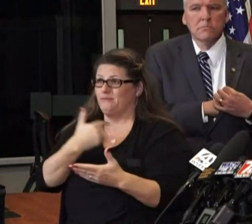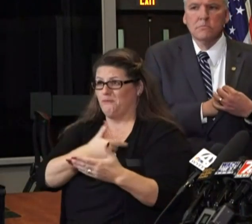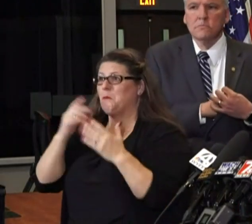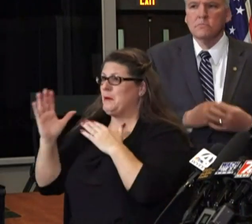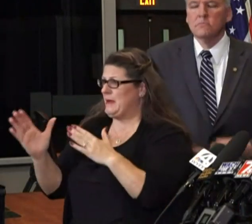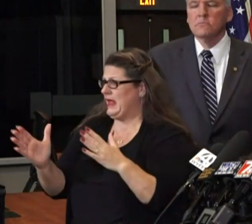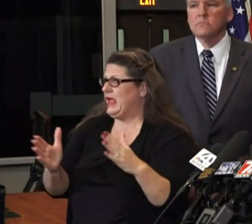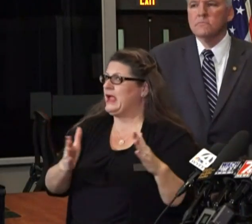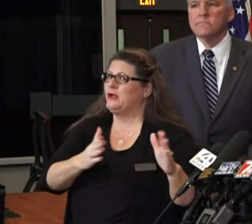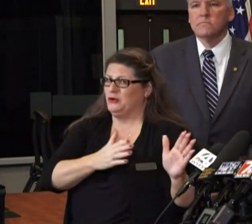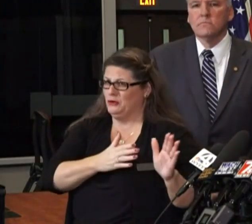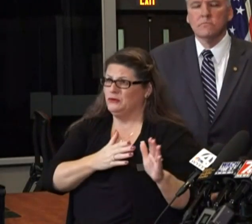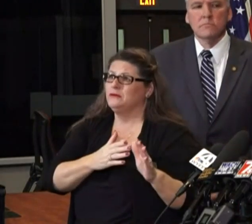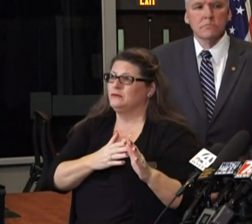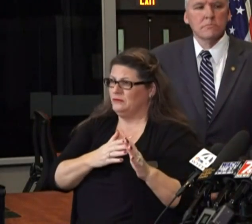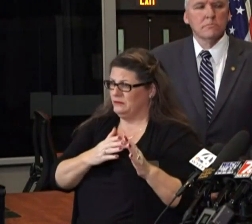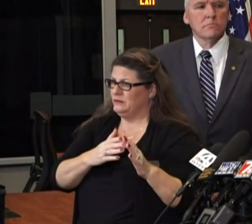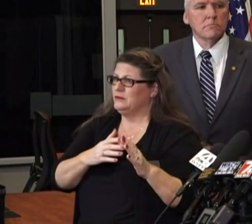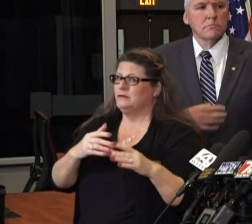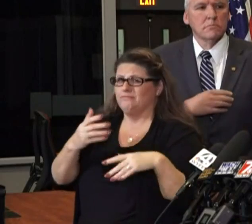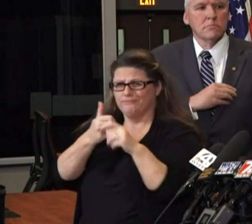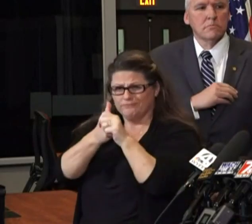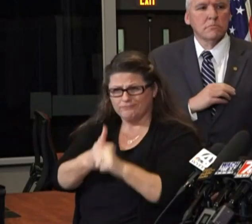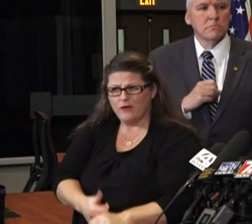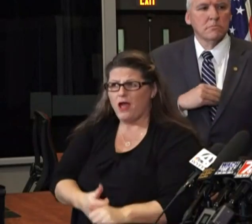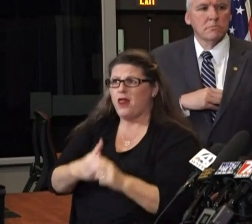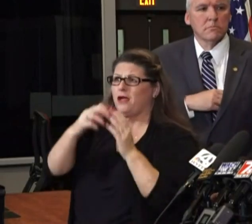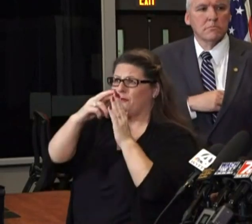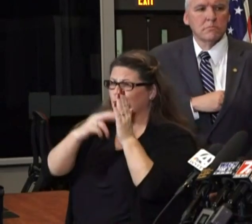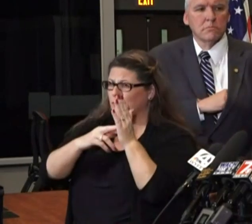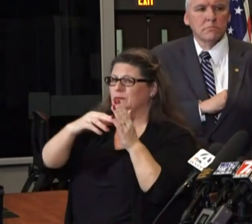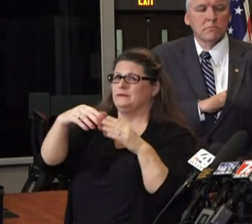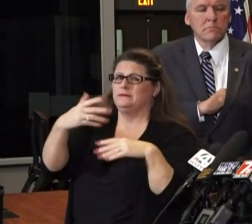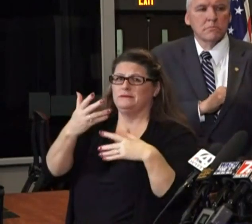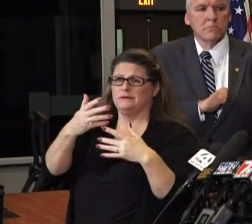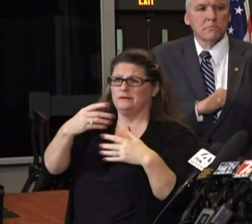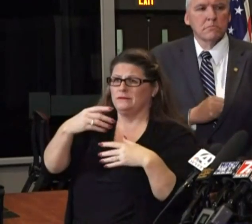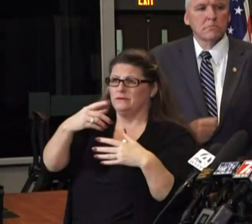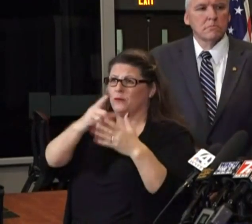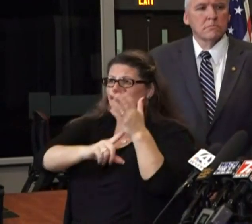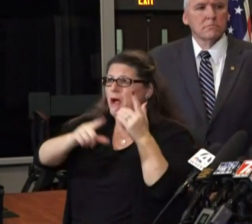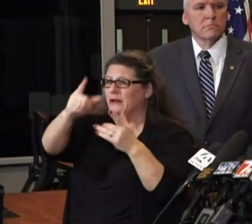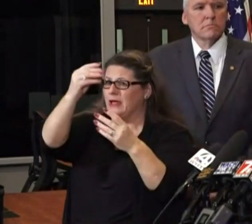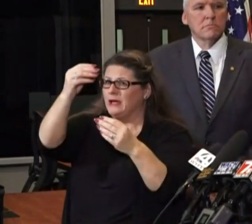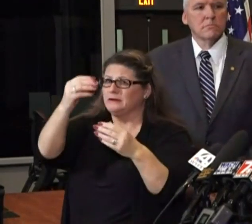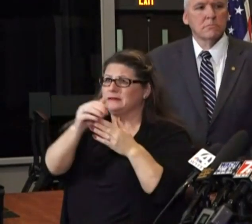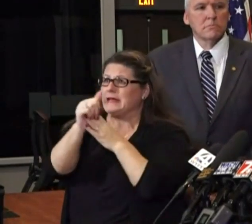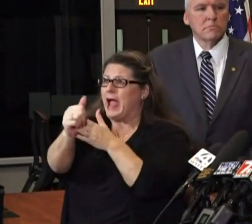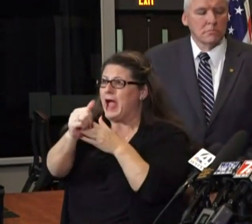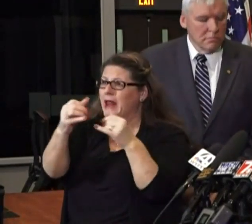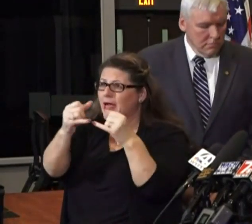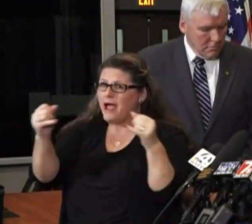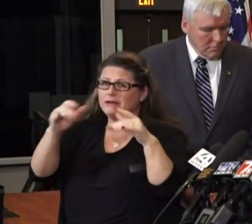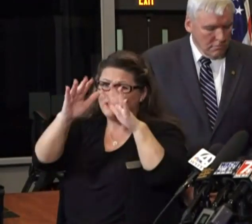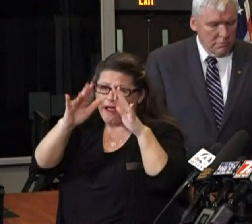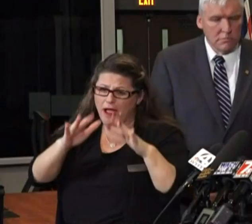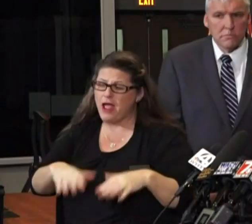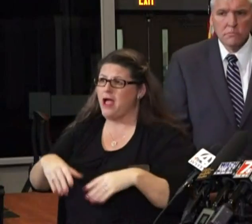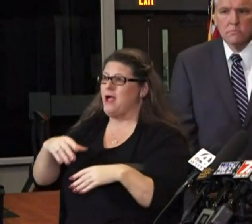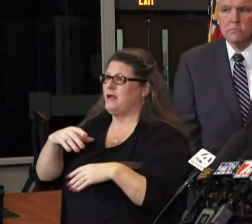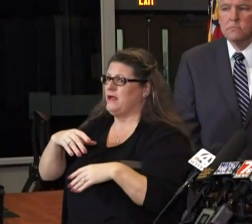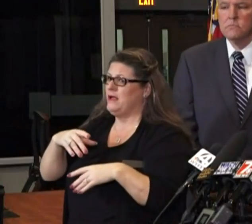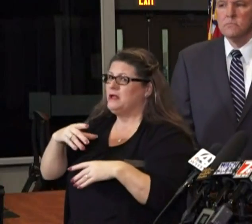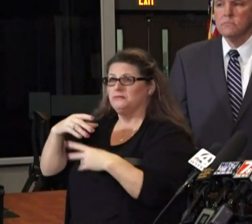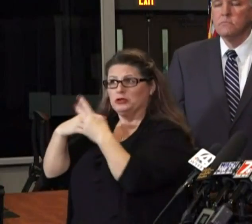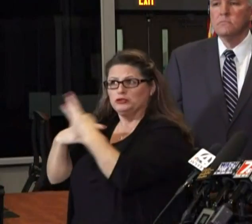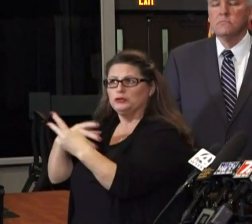the nth degree. The protocols, procedures are established. These two patients did precisely